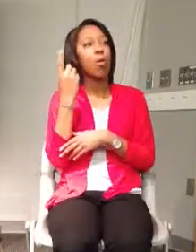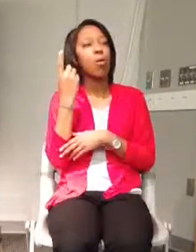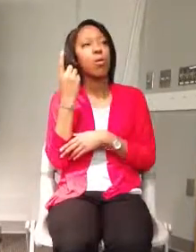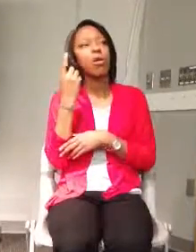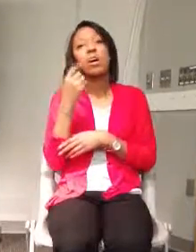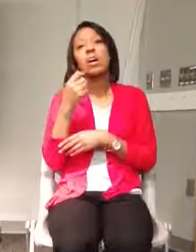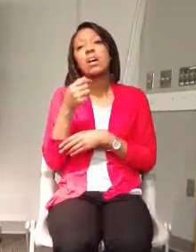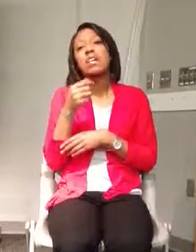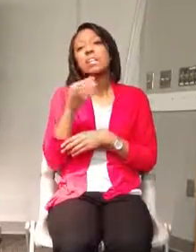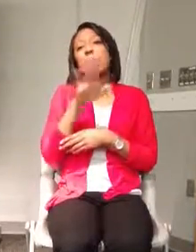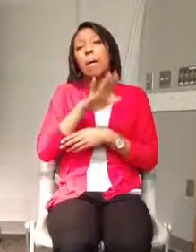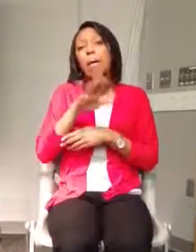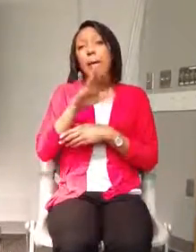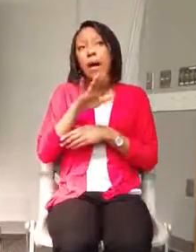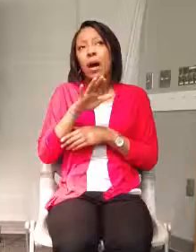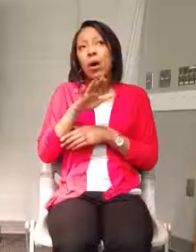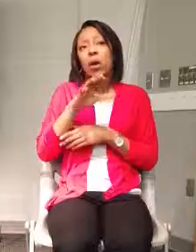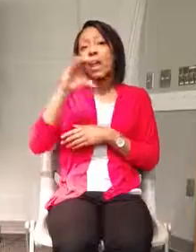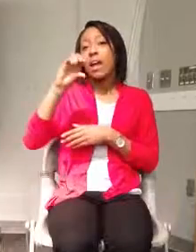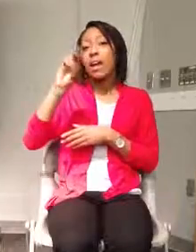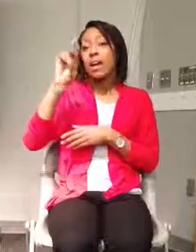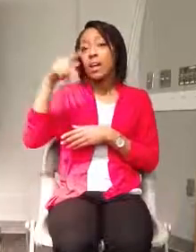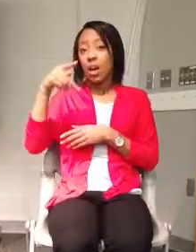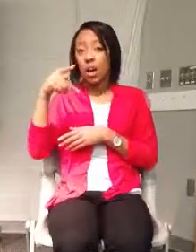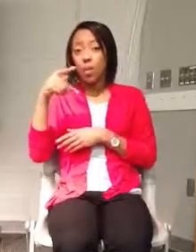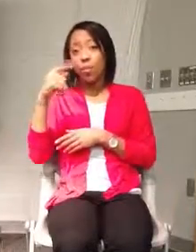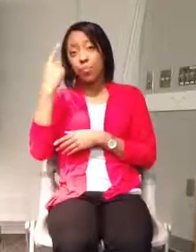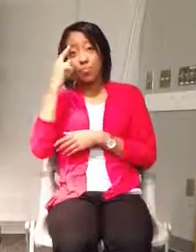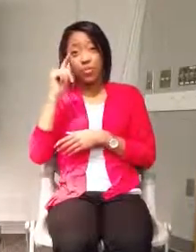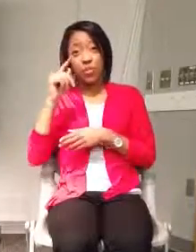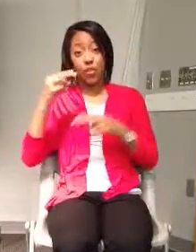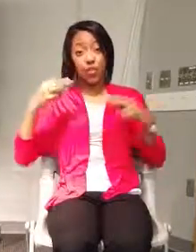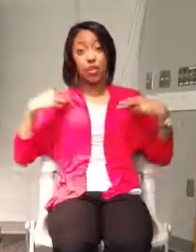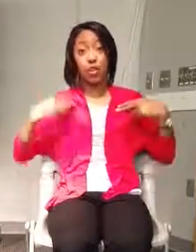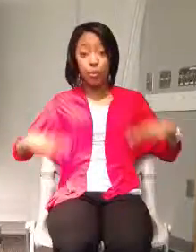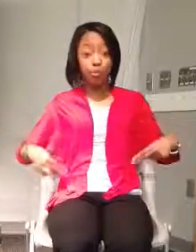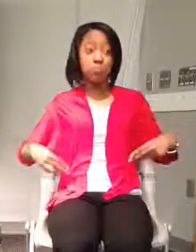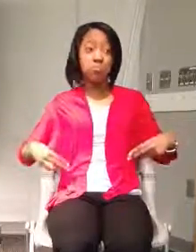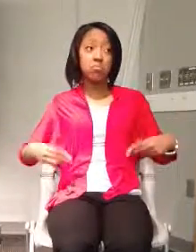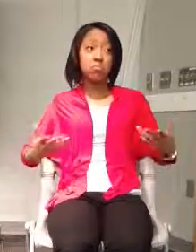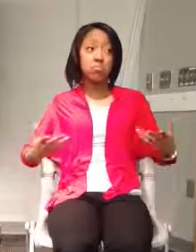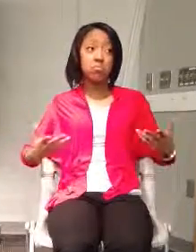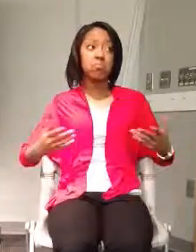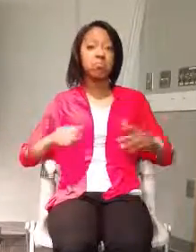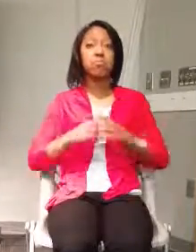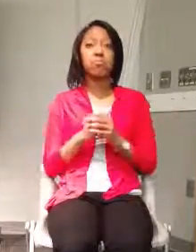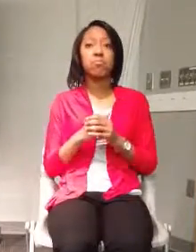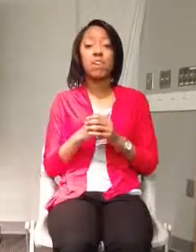cup of black raspberries a day for humans, and that's not really very much. So it's exciting.